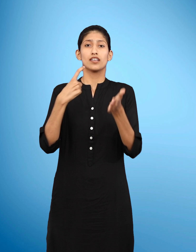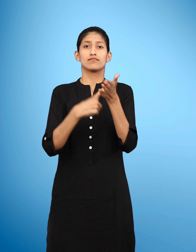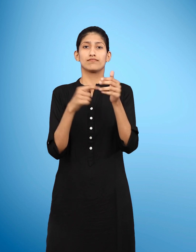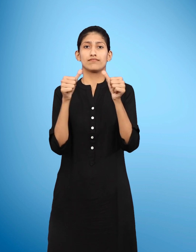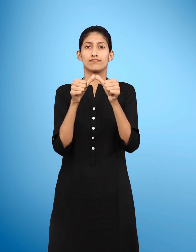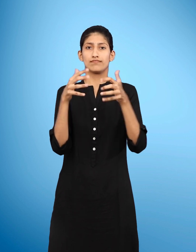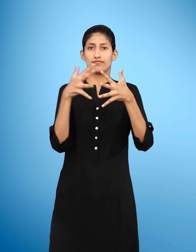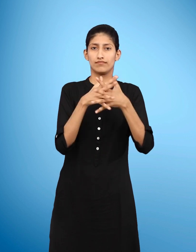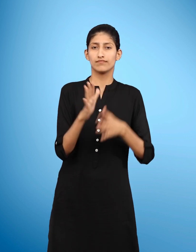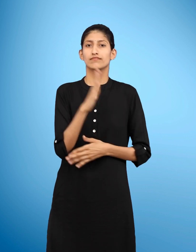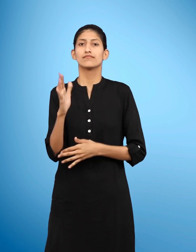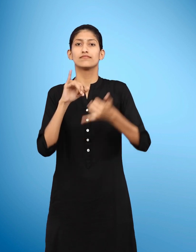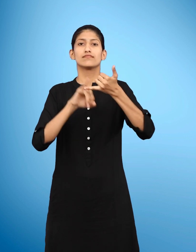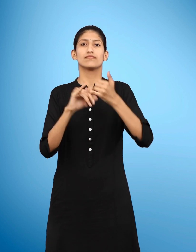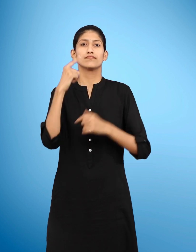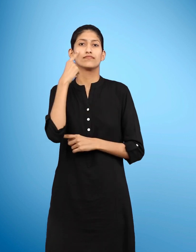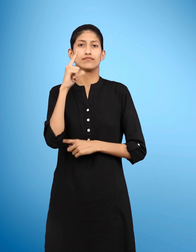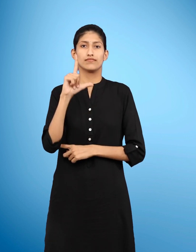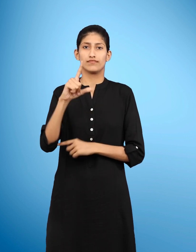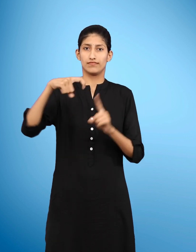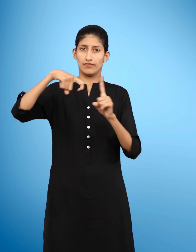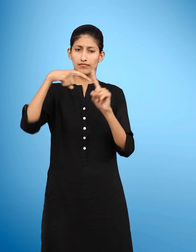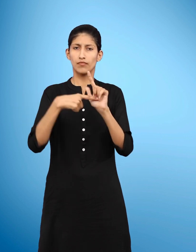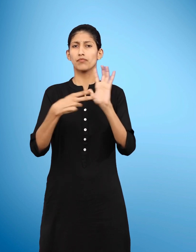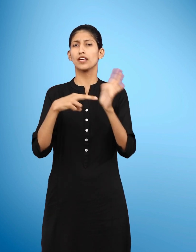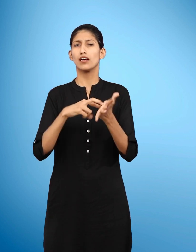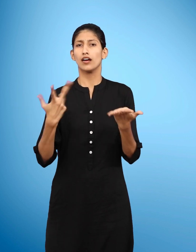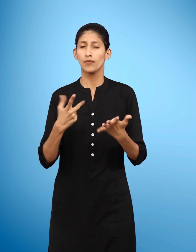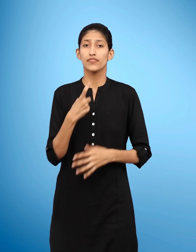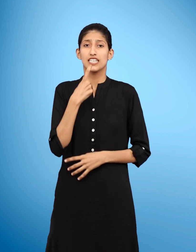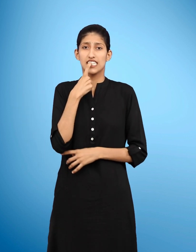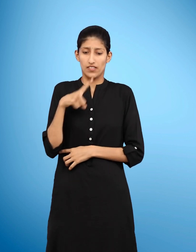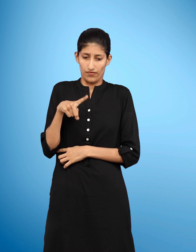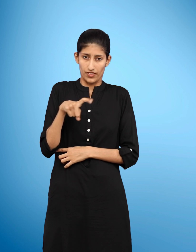Raw silk has to be extracted from the cocoons of silkworms,